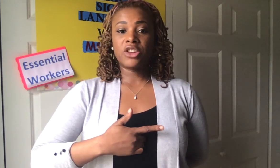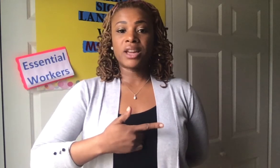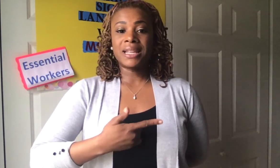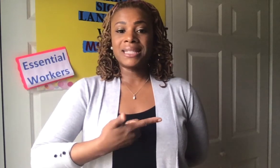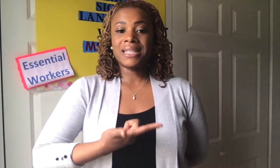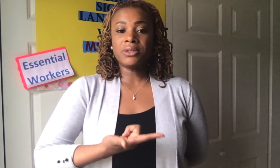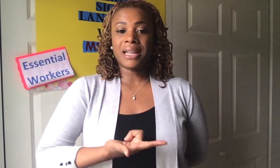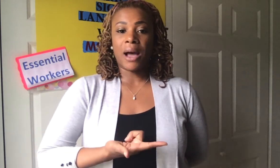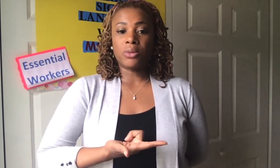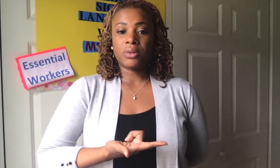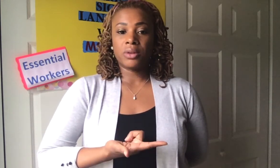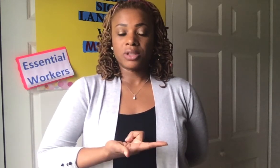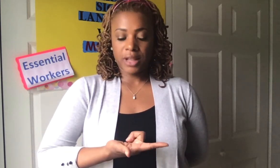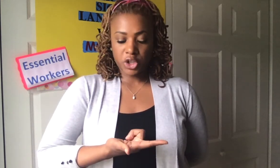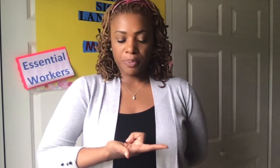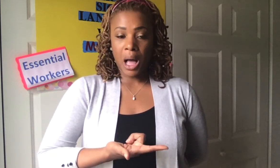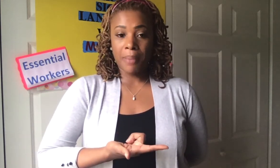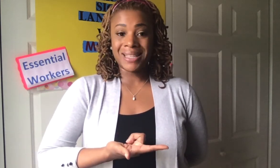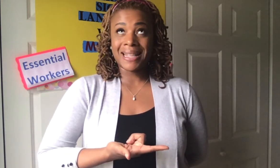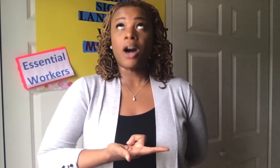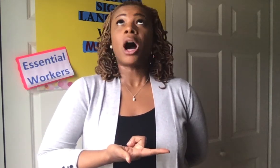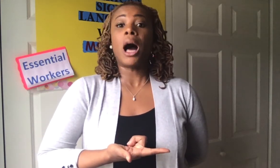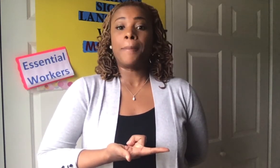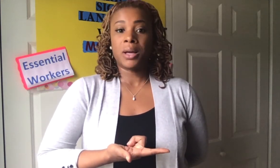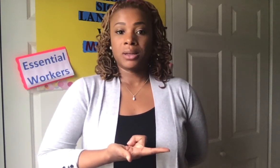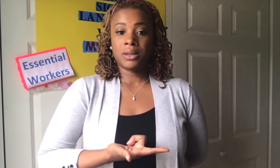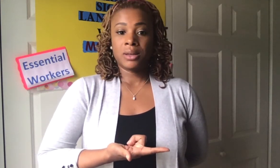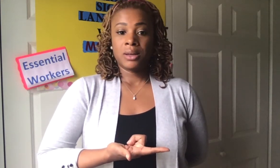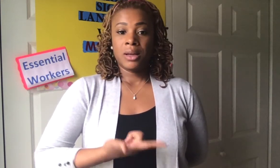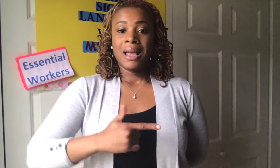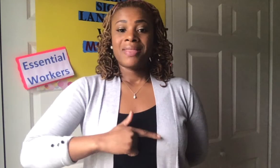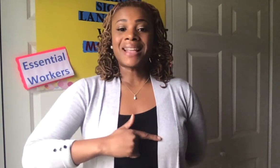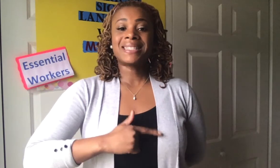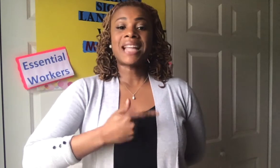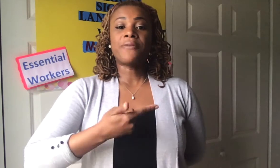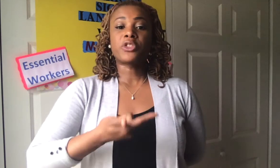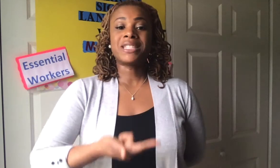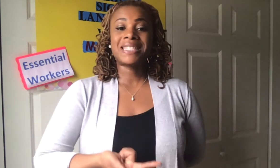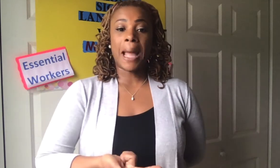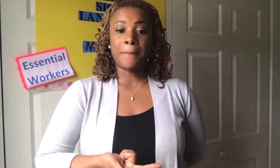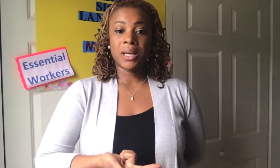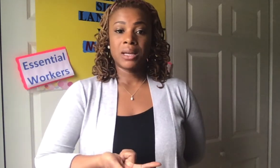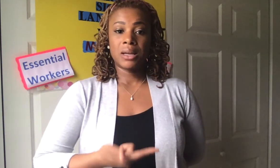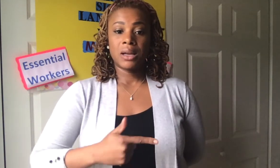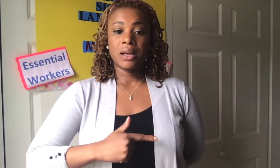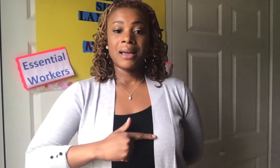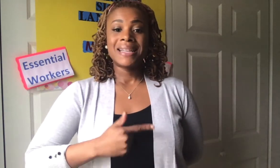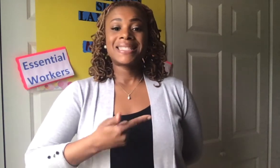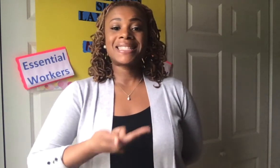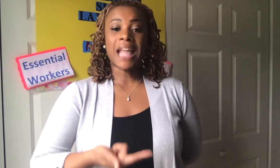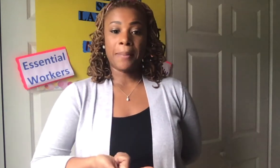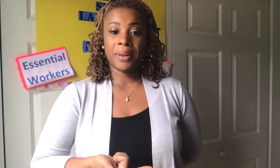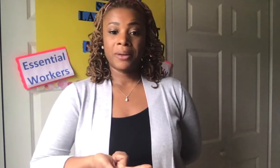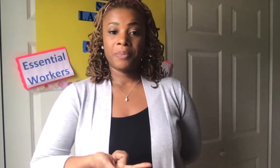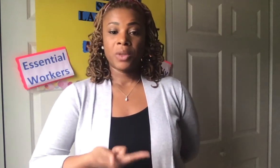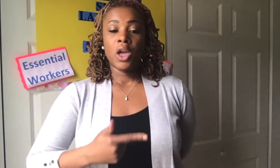to tilt it out so that your palm is now up. That's the sign for step. Step.